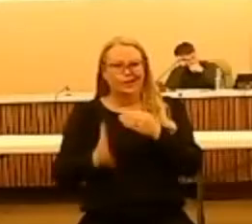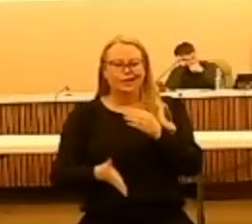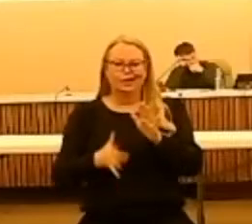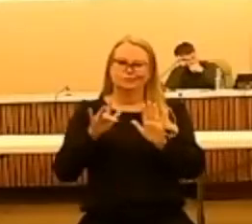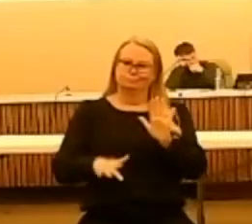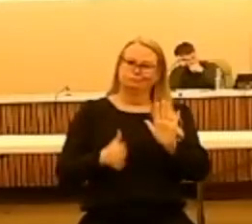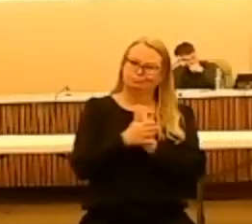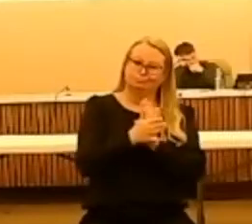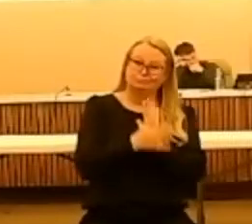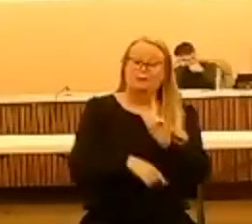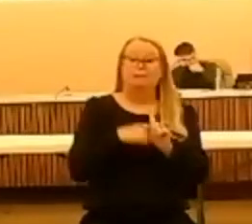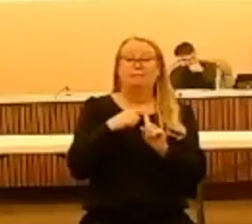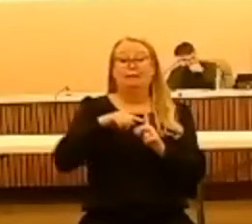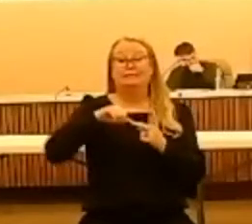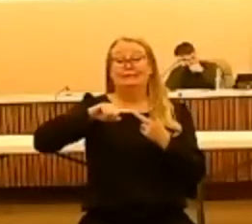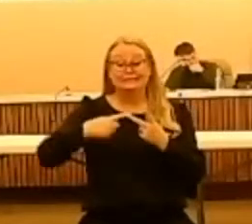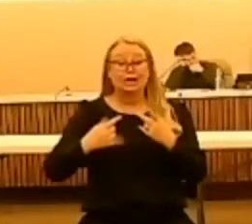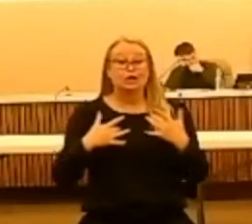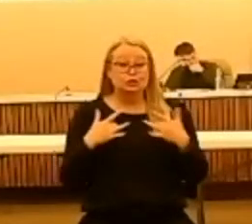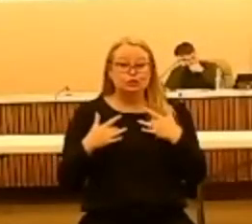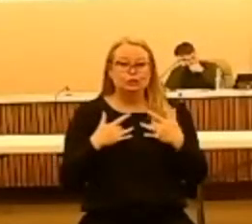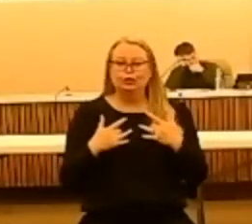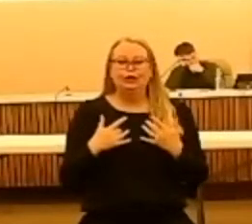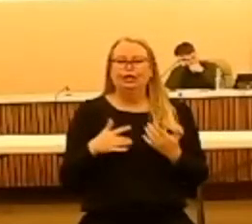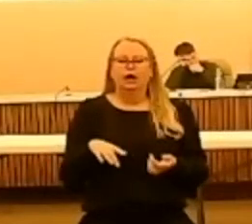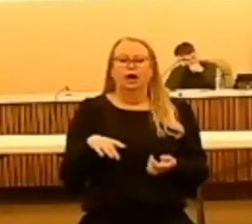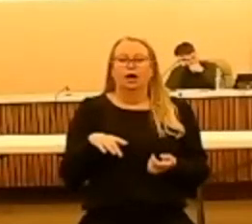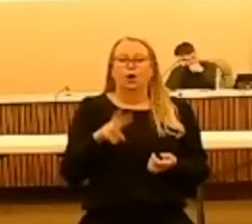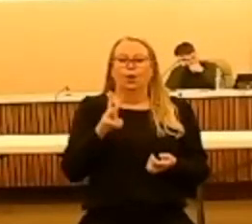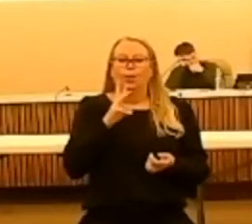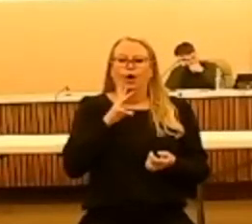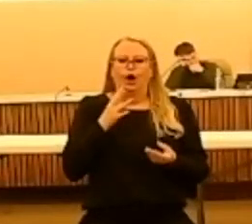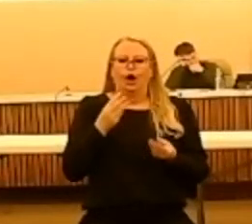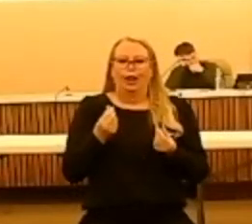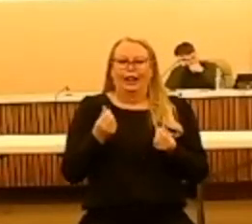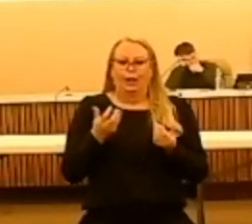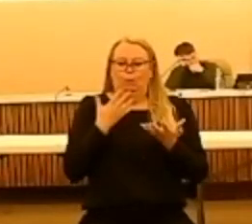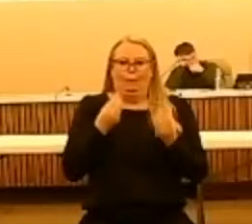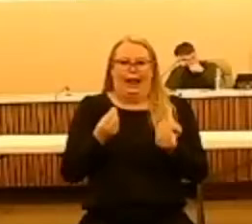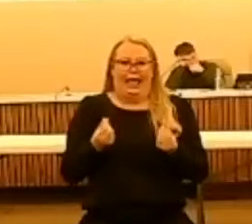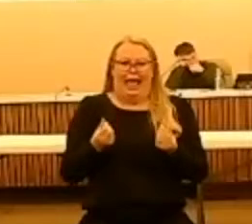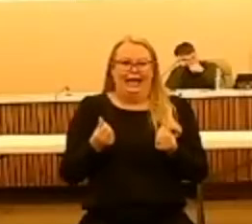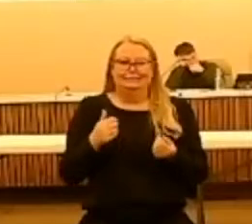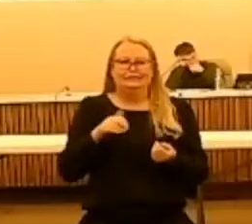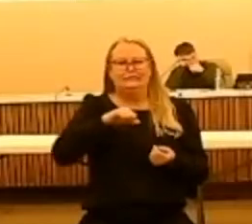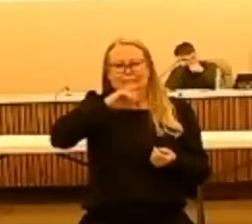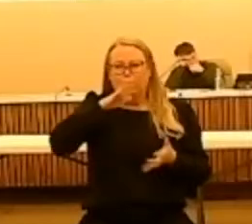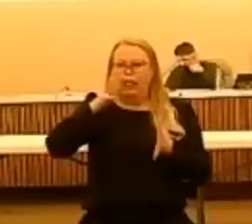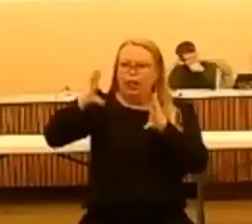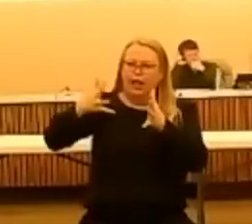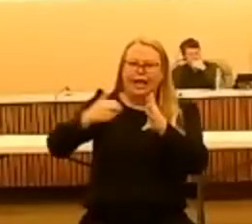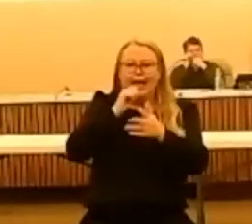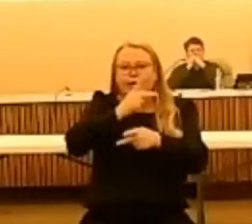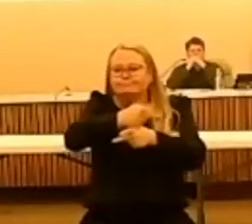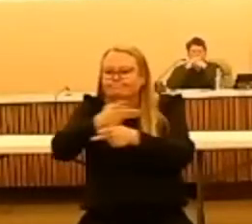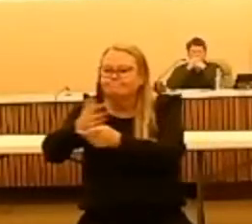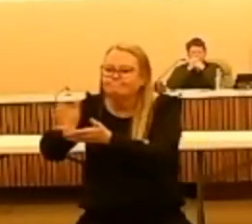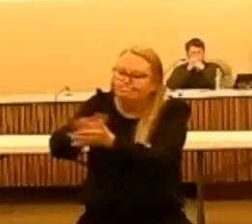the pond is so overgrown with brush that it's filled with debris, and I mean litter.